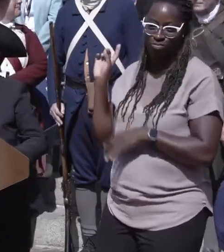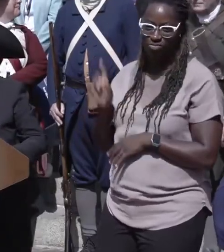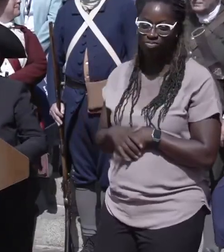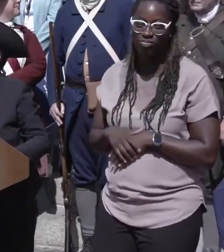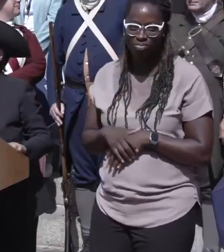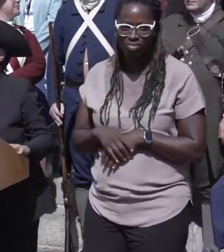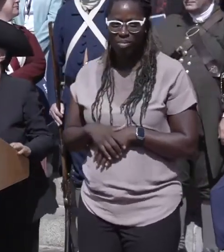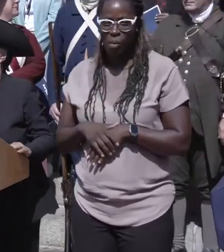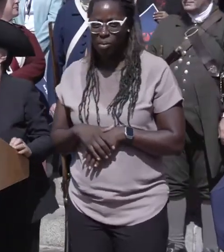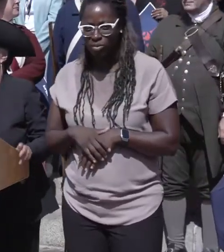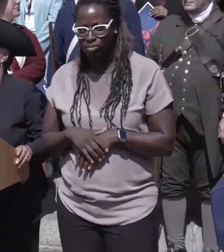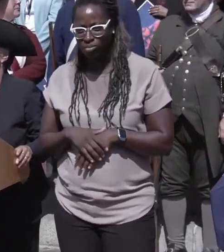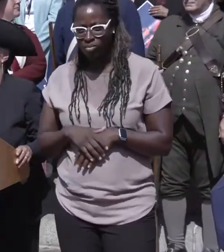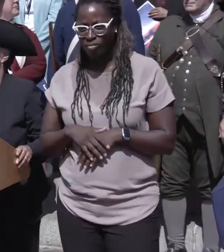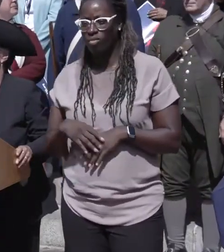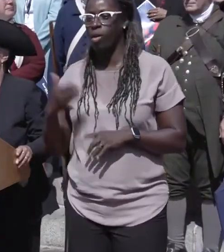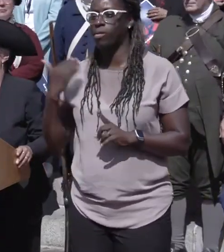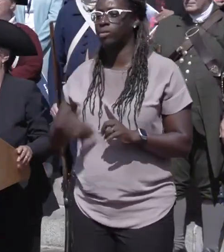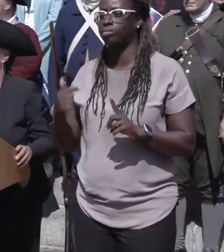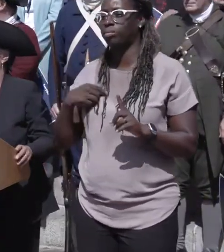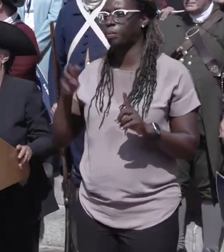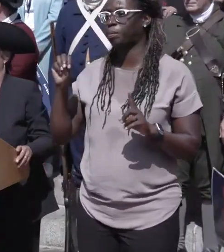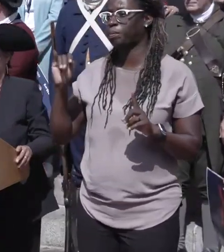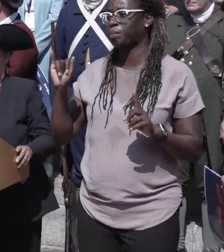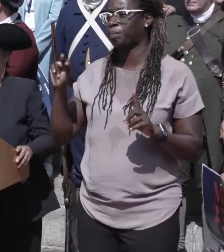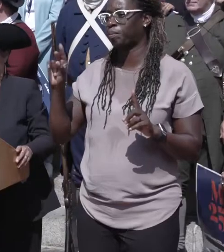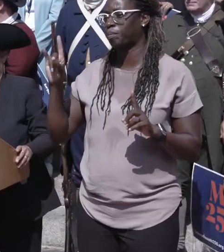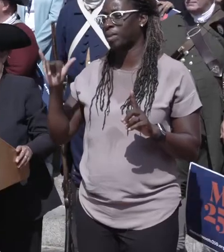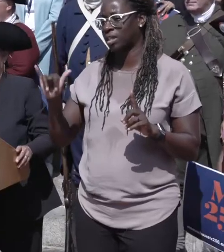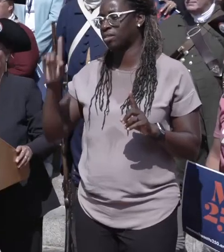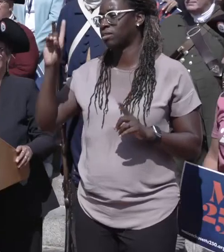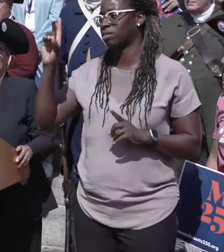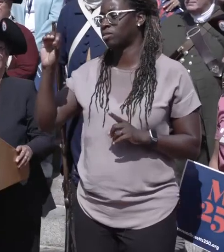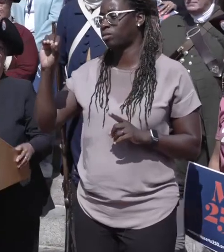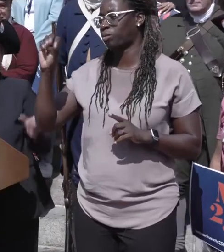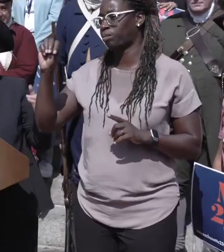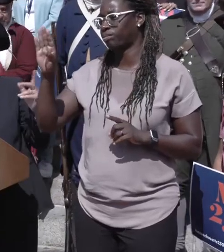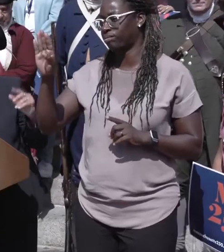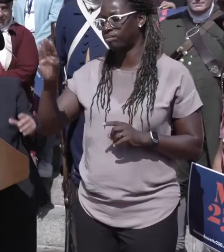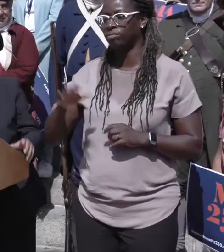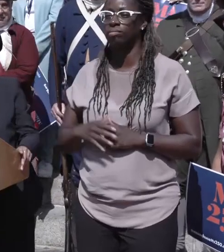Woo! I'm Mindy Dom, and I'm the state rep from the 3rd Hampshire District, which is